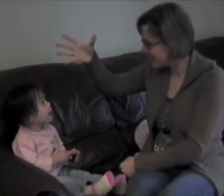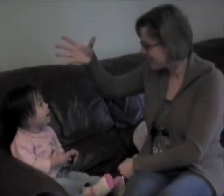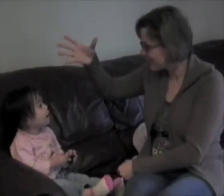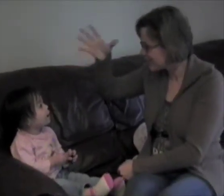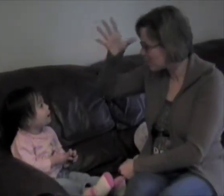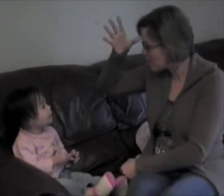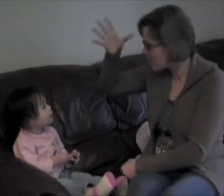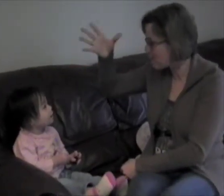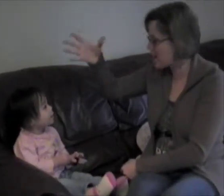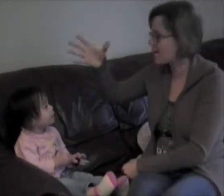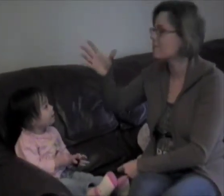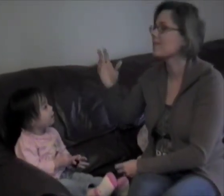Mama. Papa.